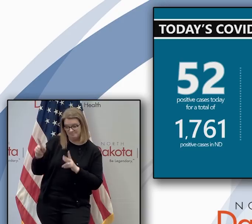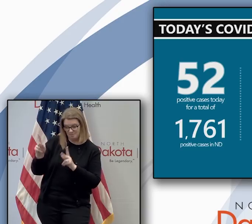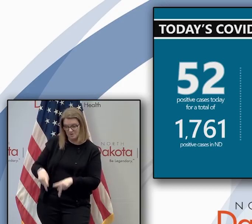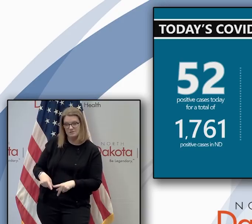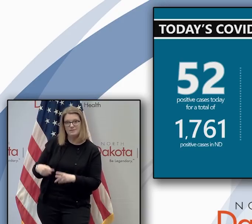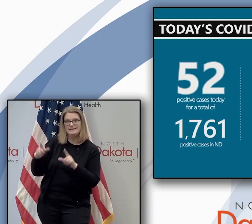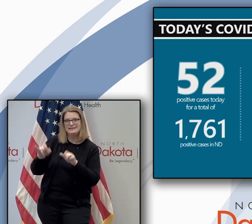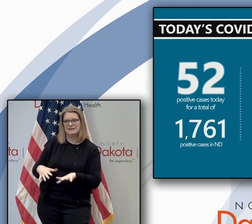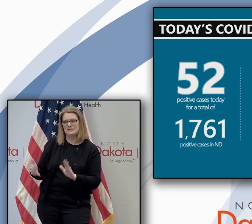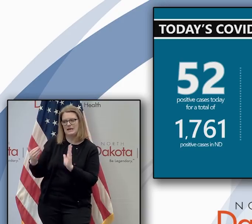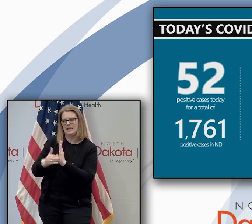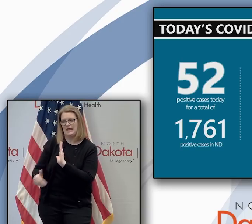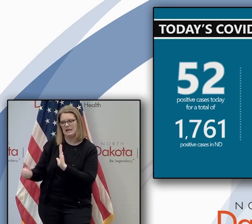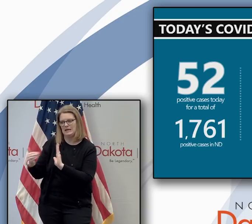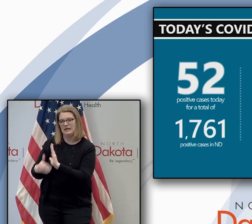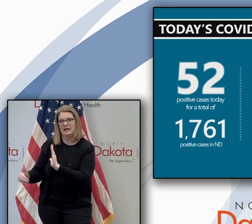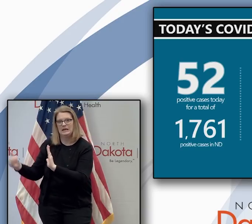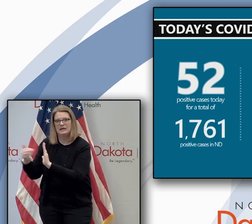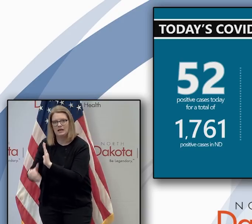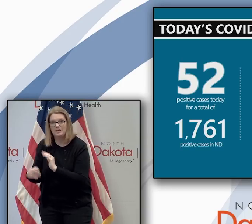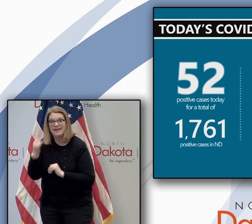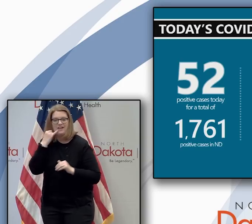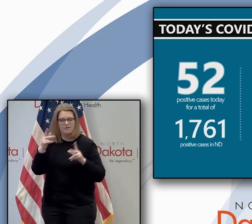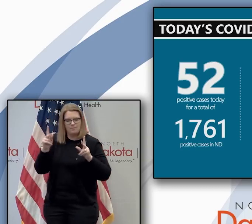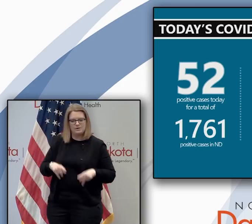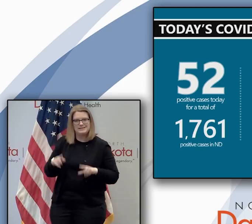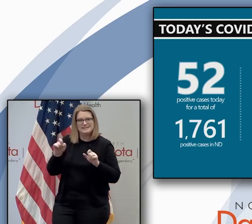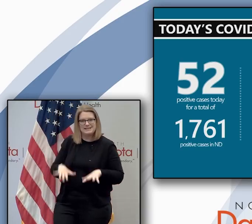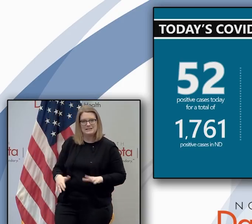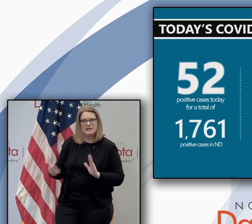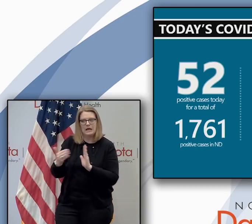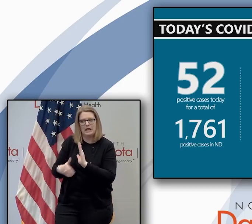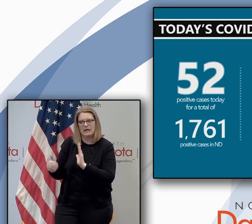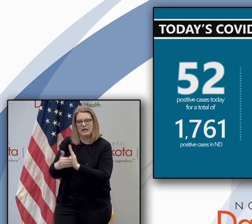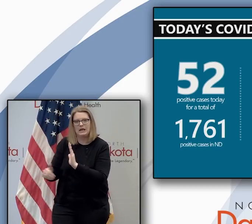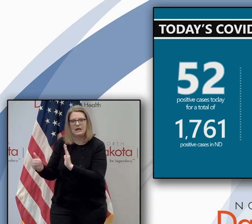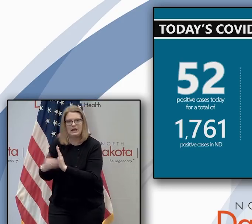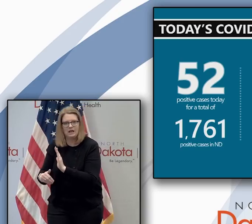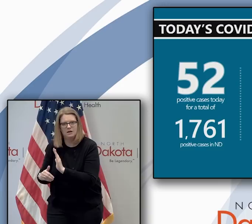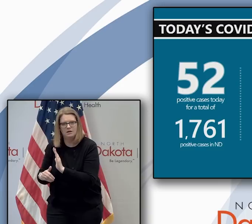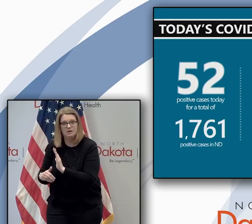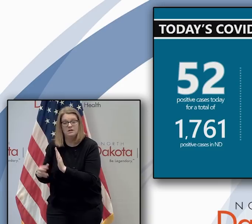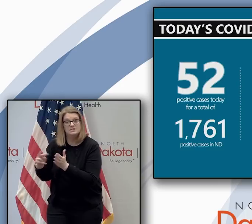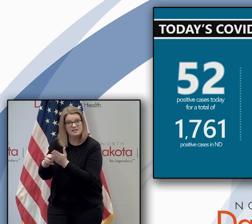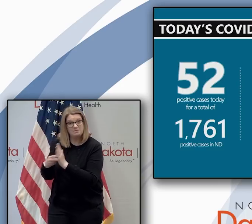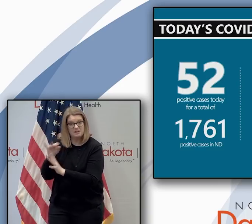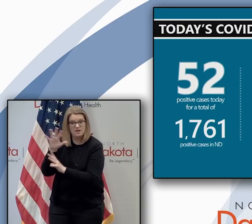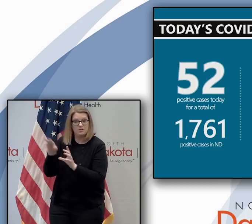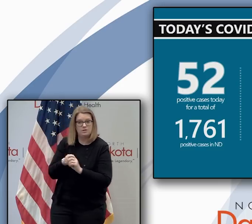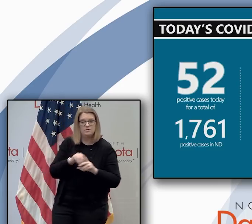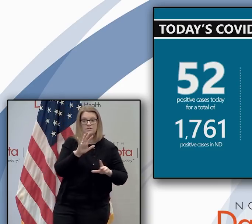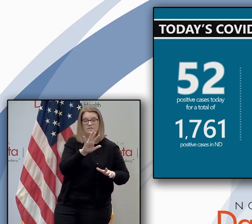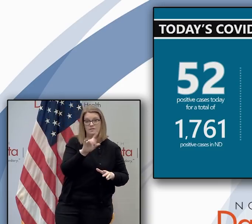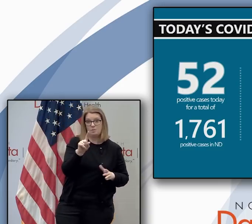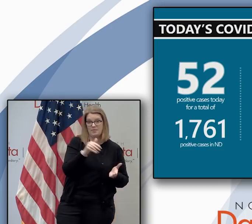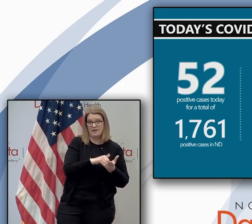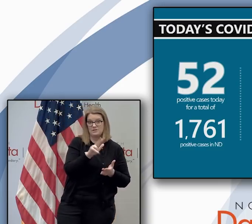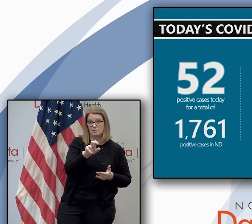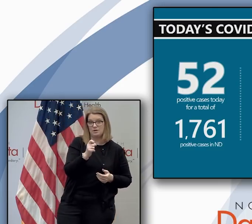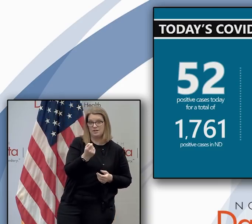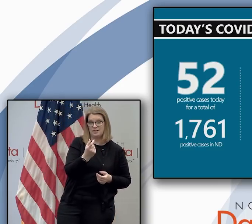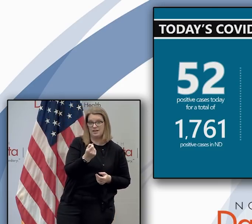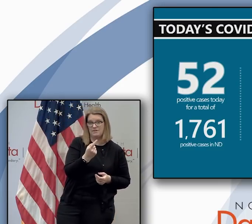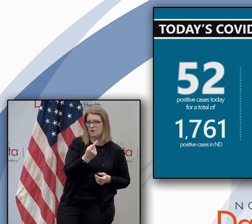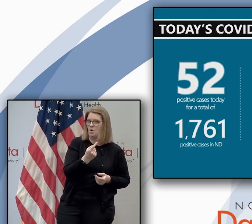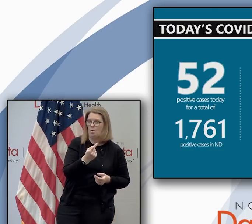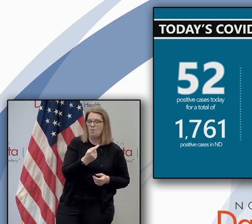an individual is tested more than once, they're not included in the 51,311 number. But the number of